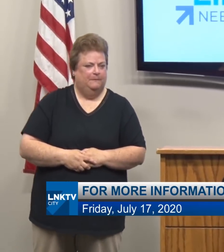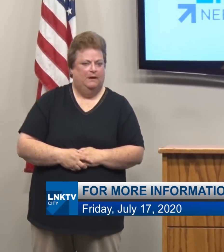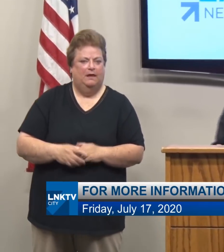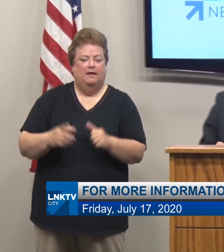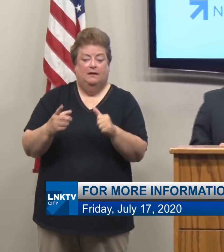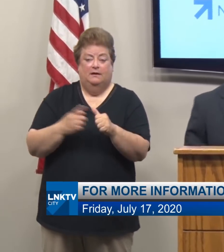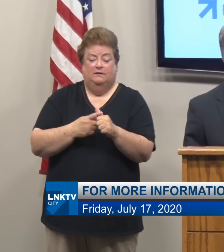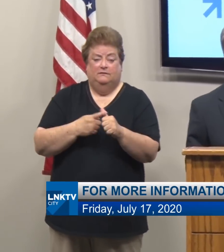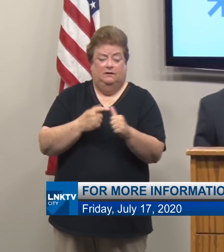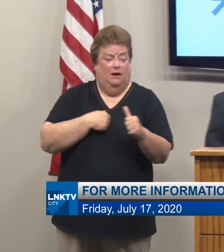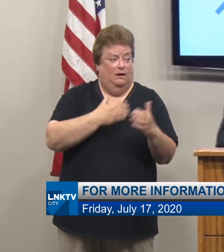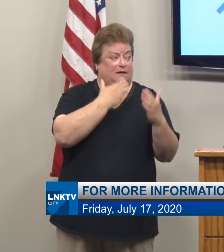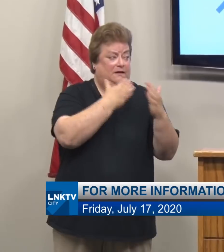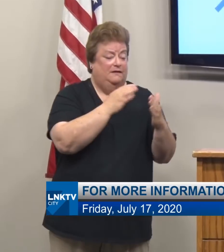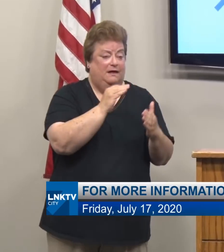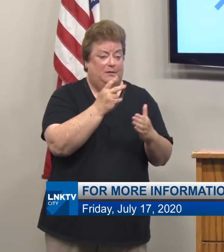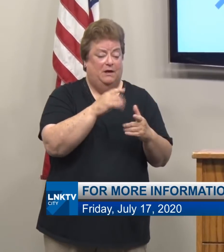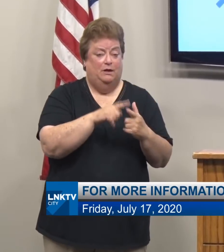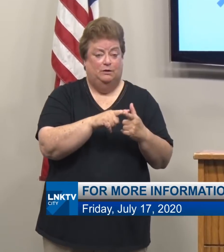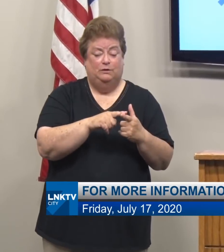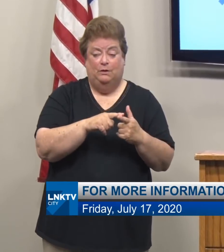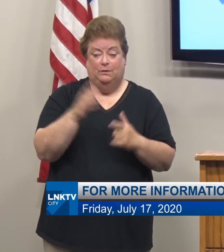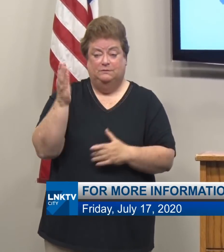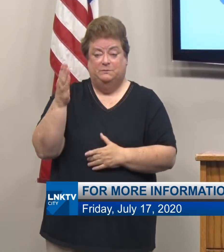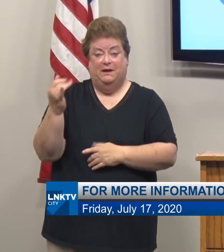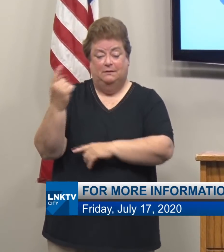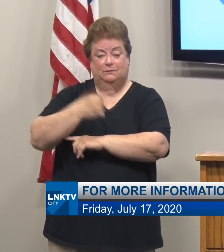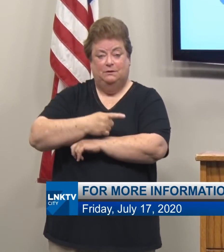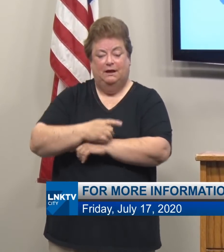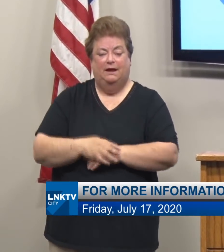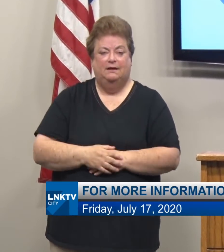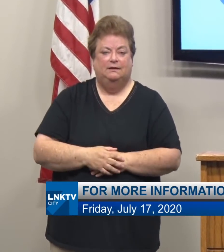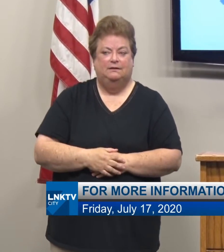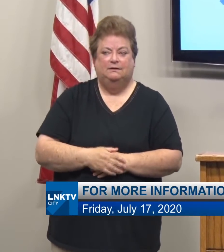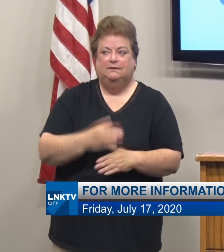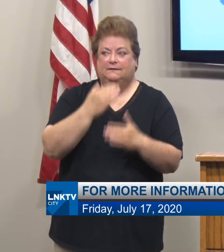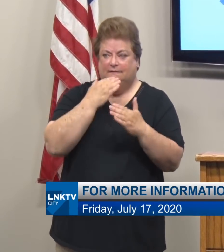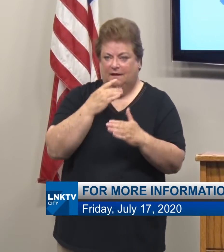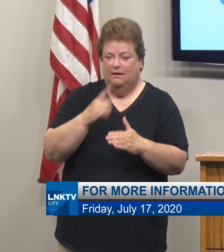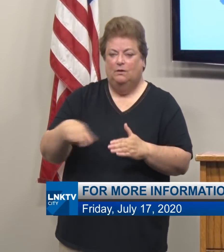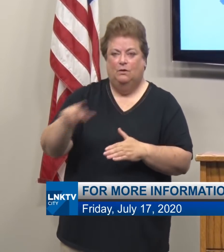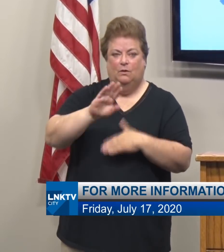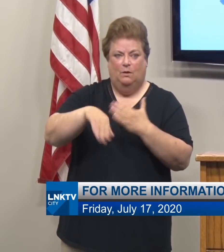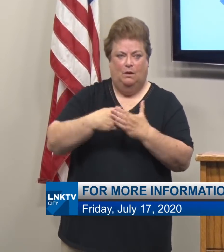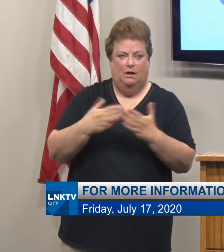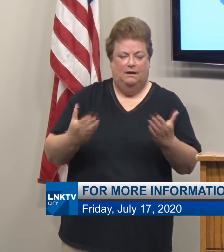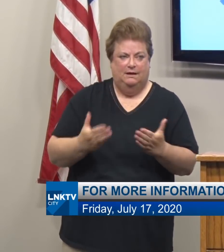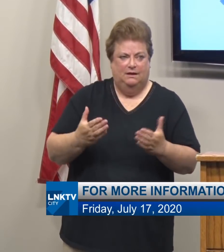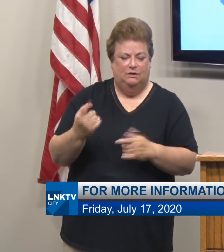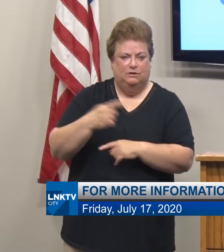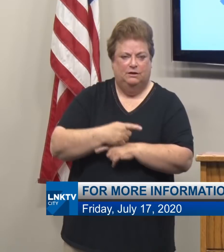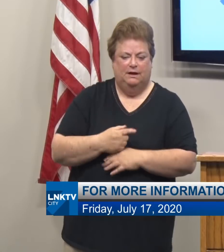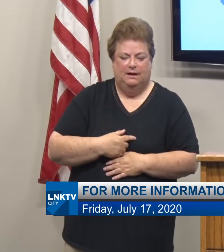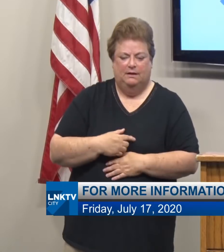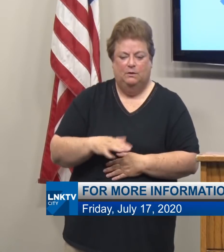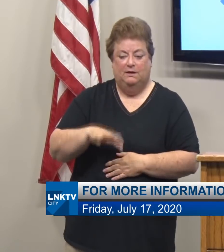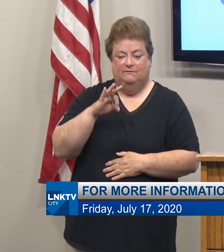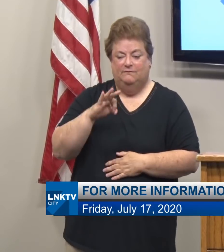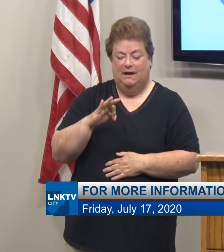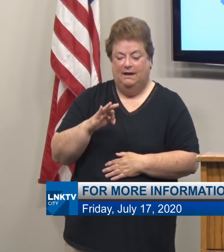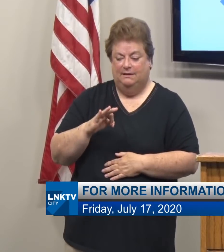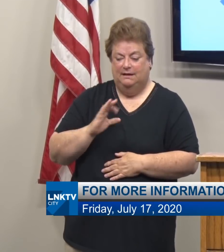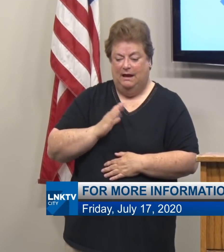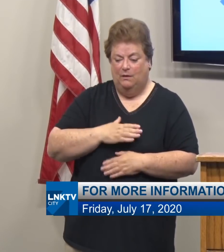First, I would like to thank the mayor for the opportunity to be here today, and to thank all of you for being here as well. We find ourselves as a community in the